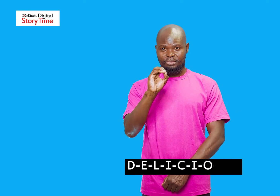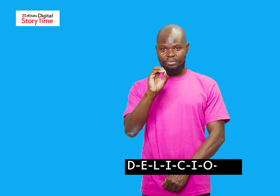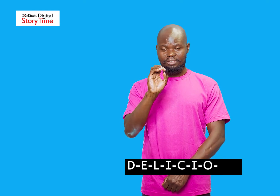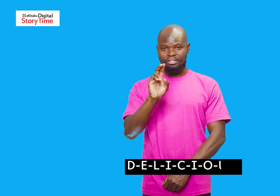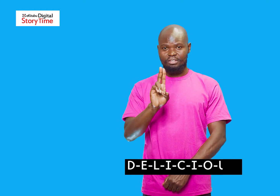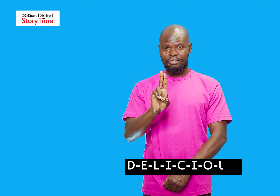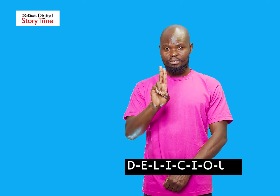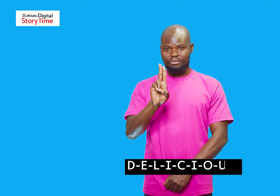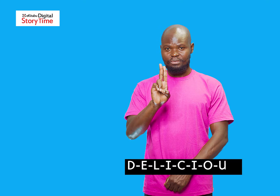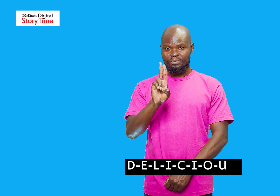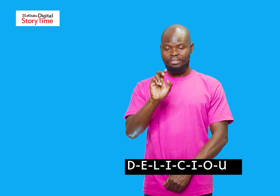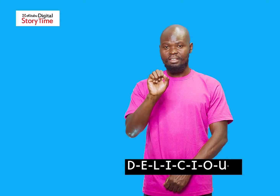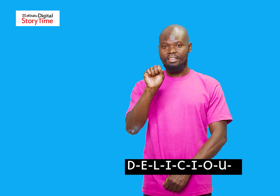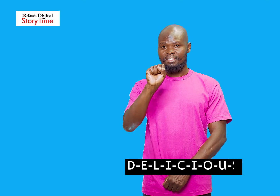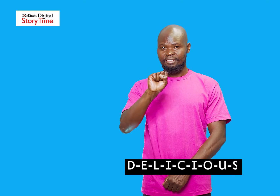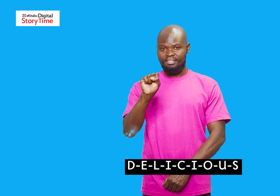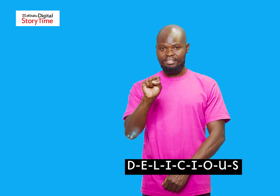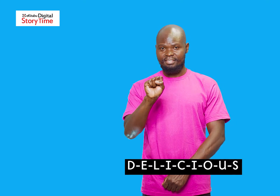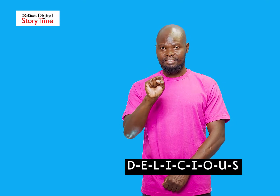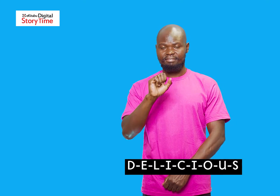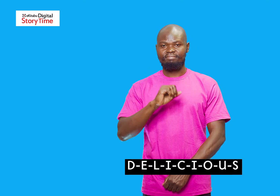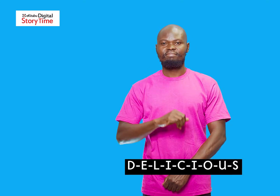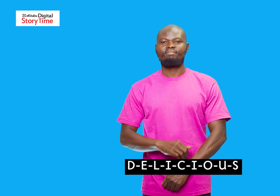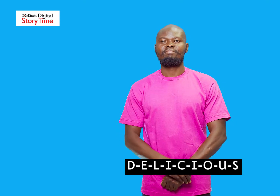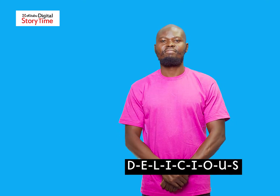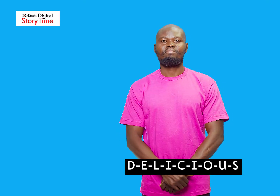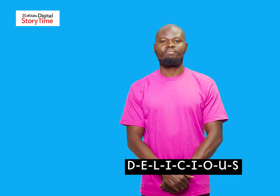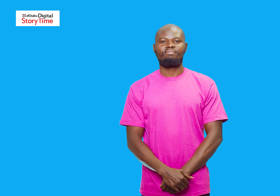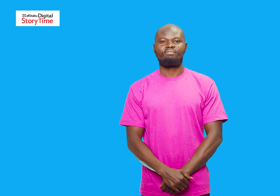O U S.